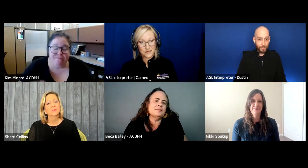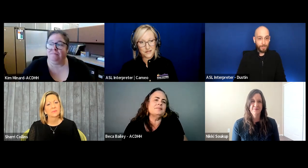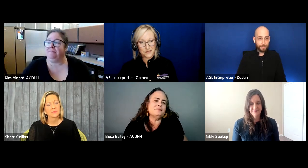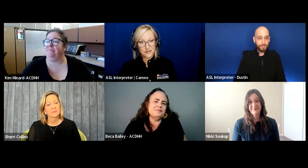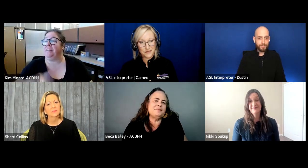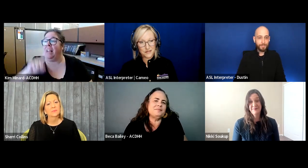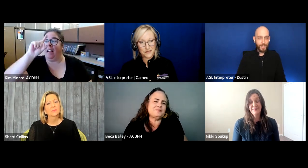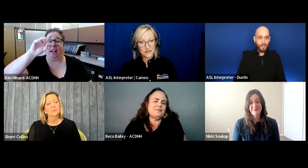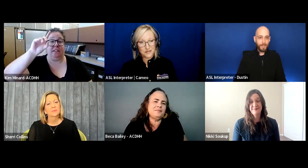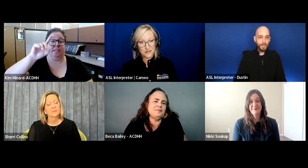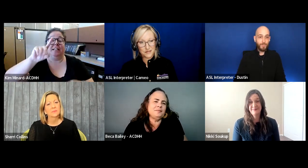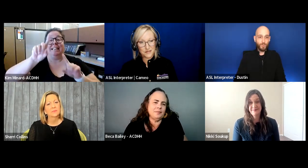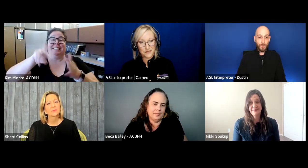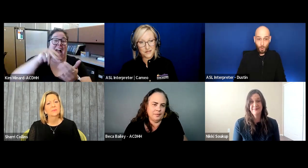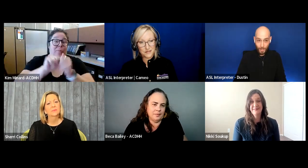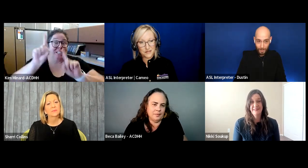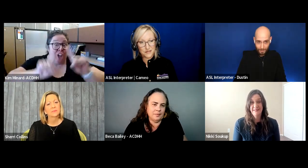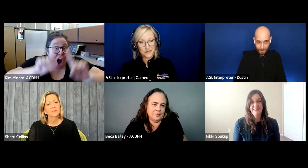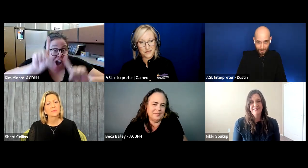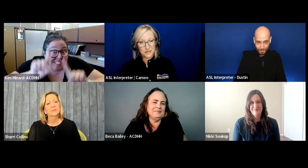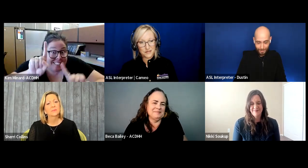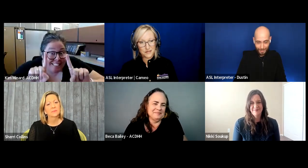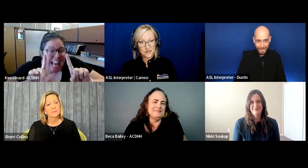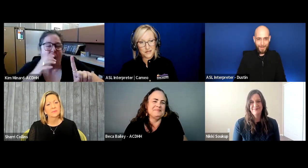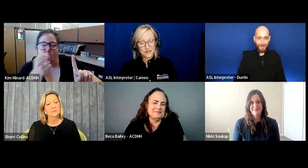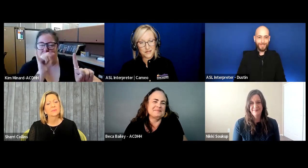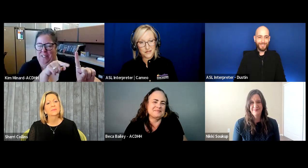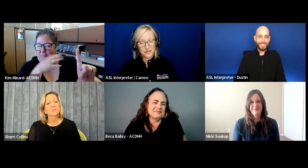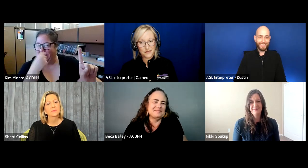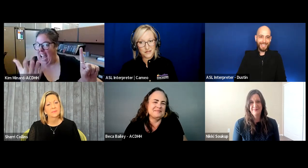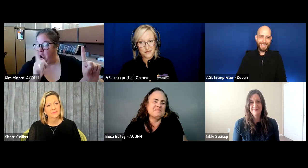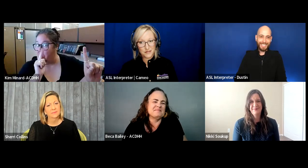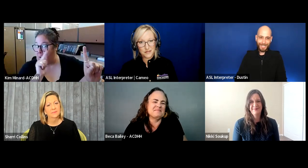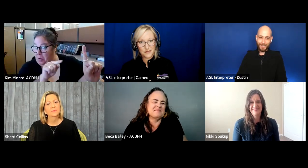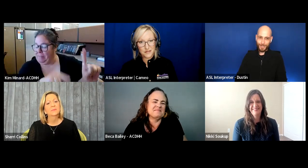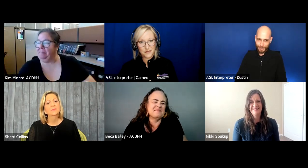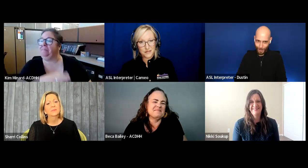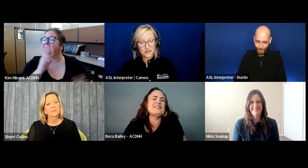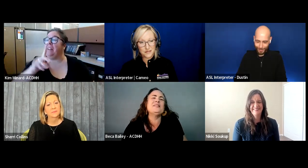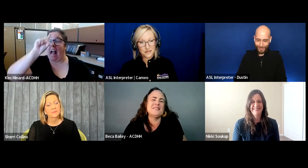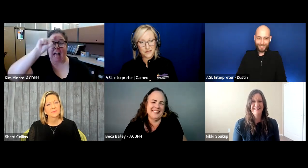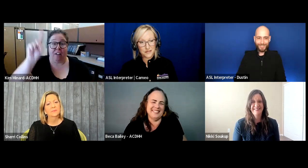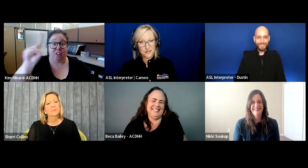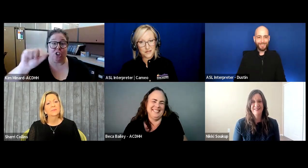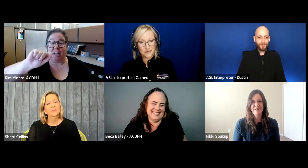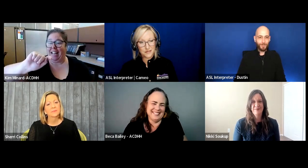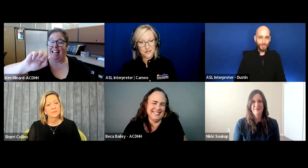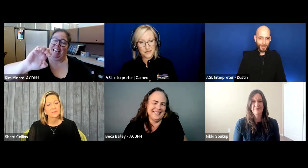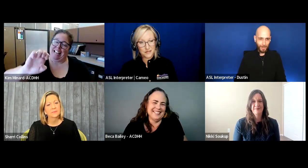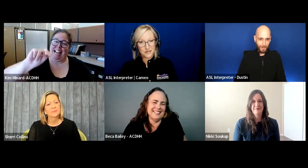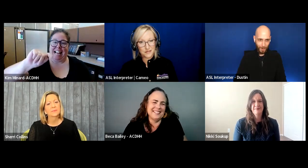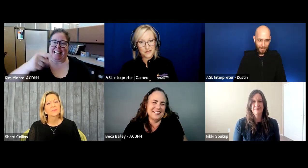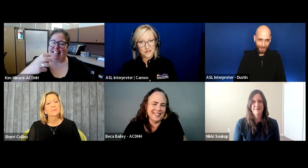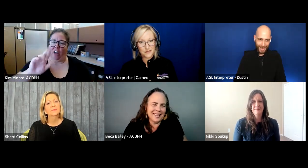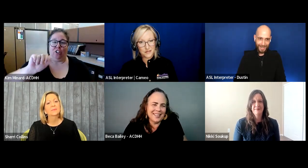else you look. The movie Coda came out, Dancing with the Stars.